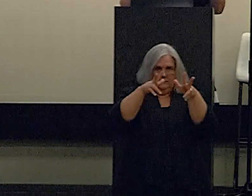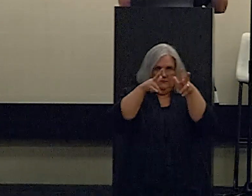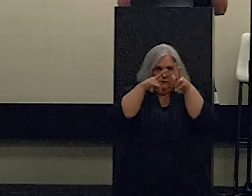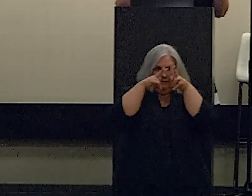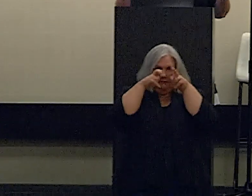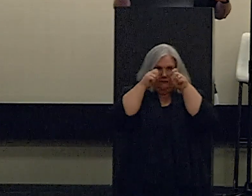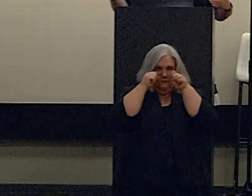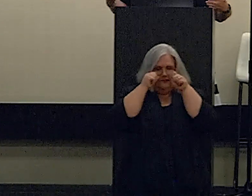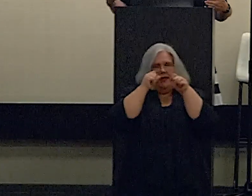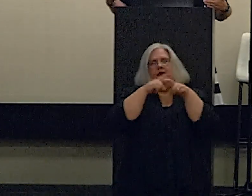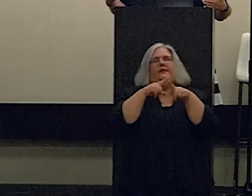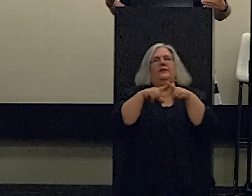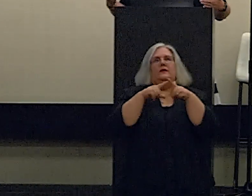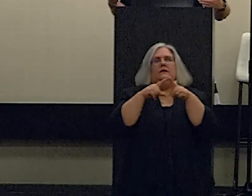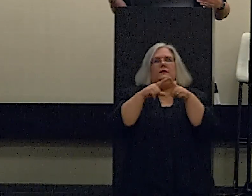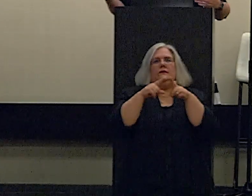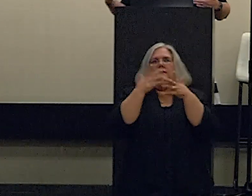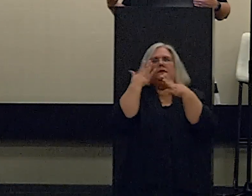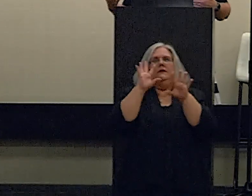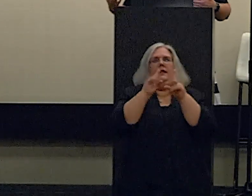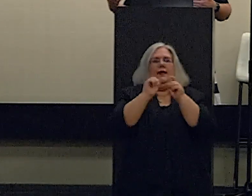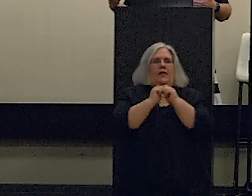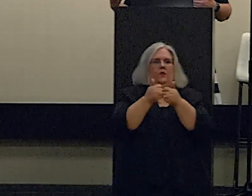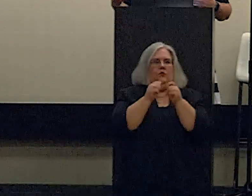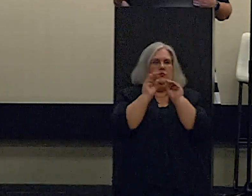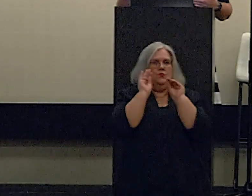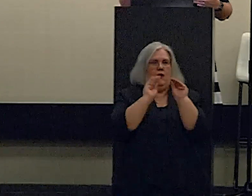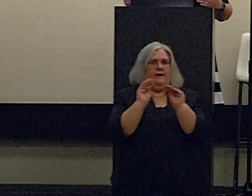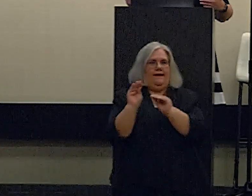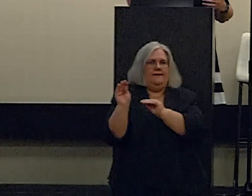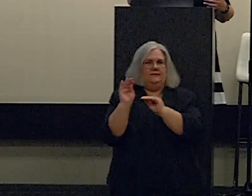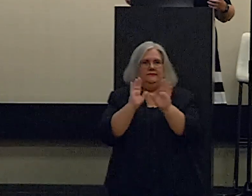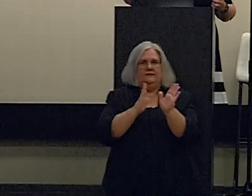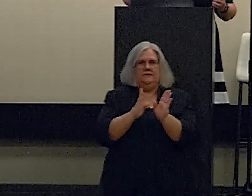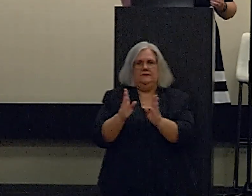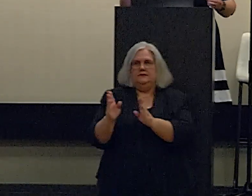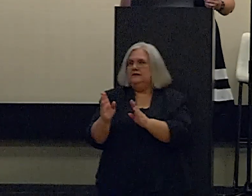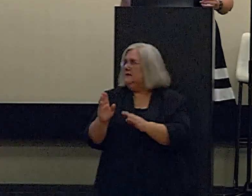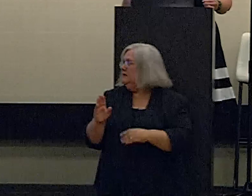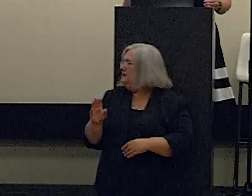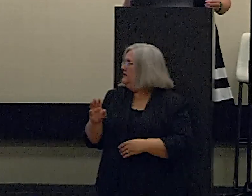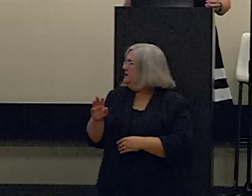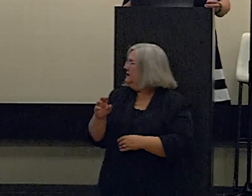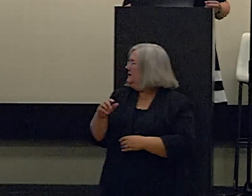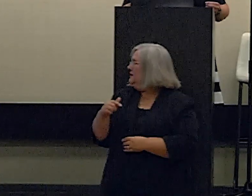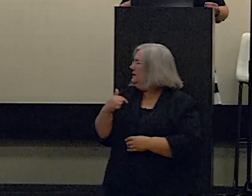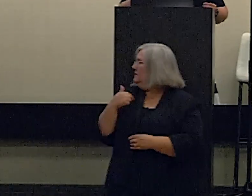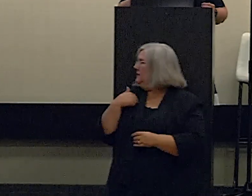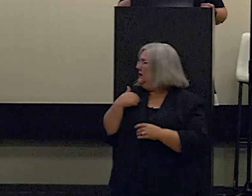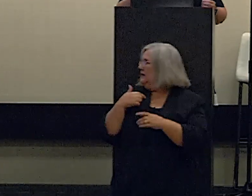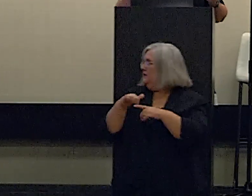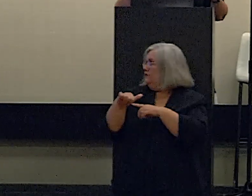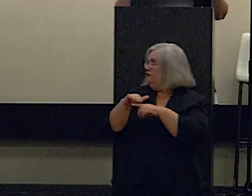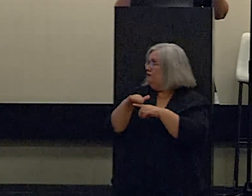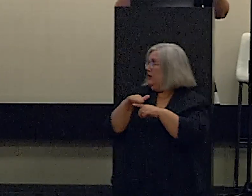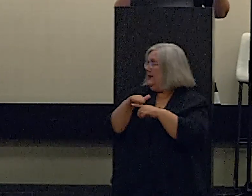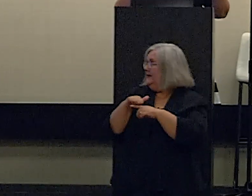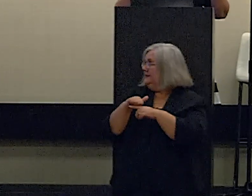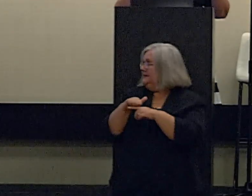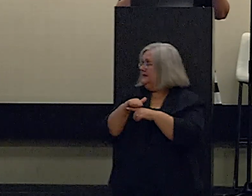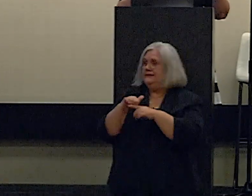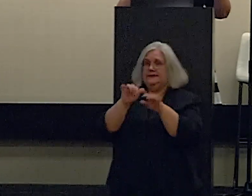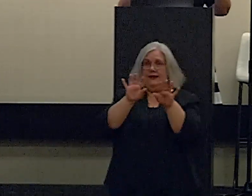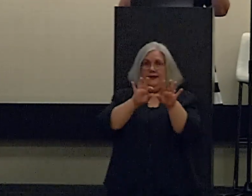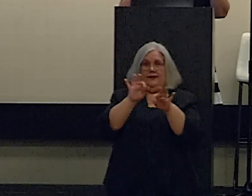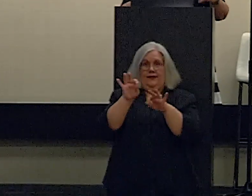don't know how to organize it, which is that next step. I'm going to have you practice some selecting in just a second, but we're going to